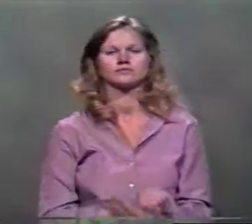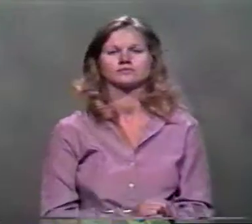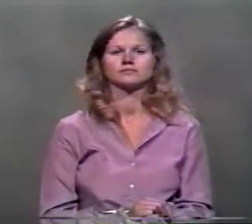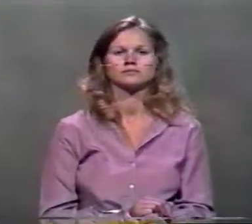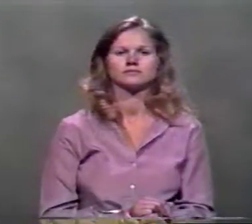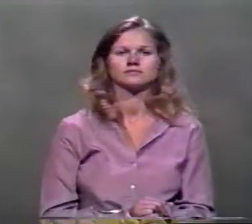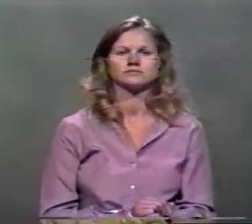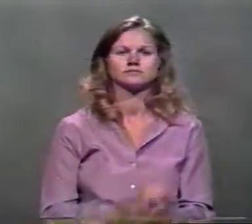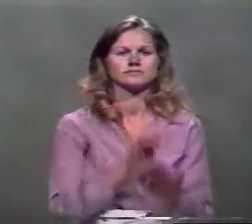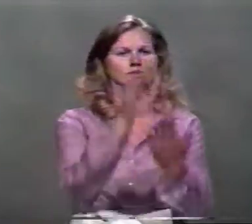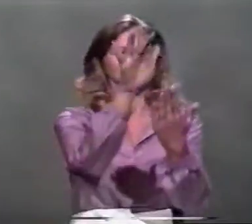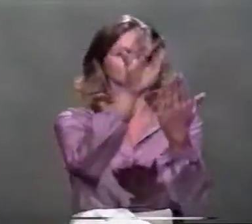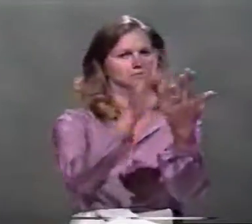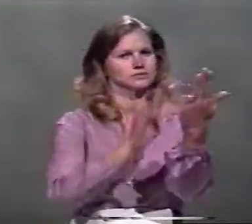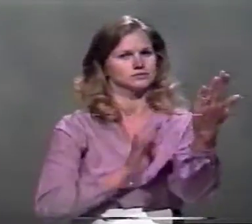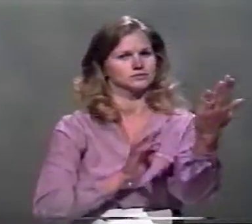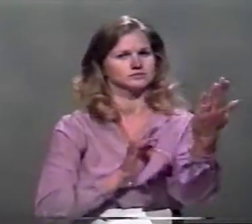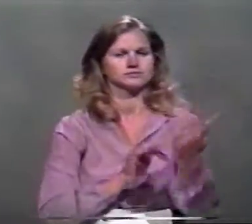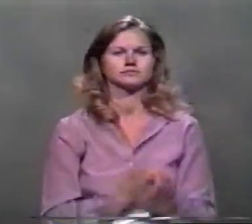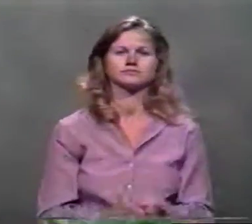A blank page.